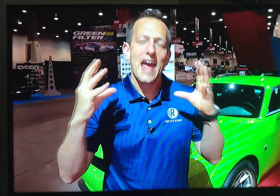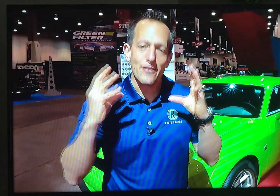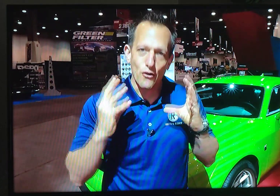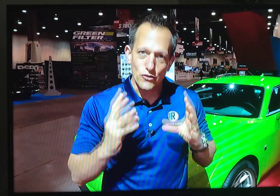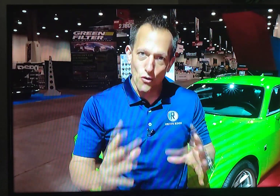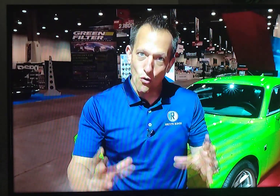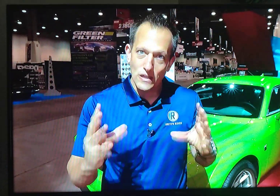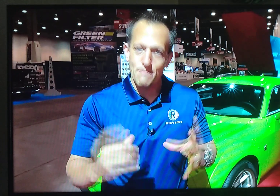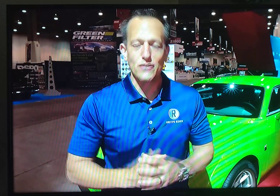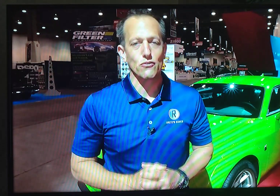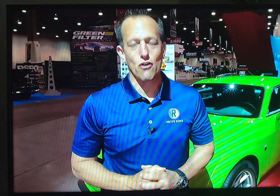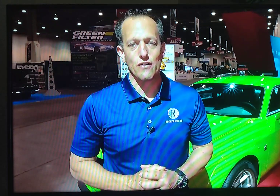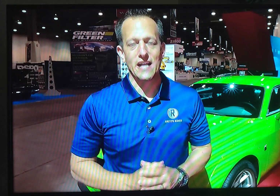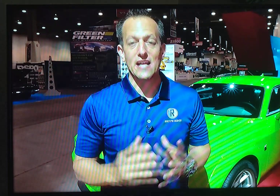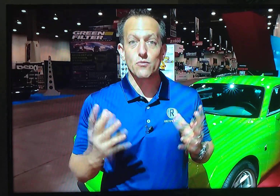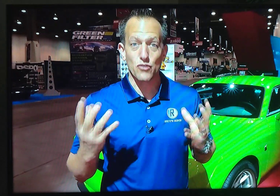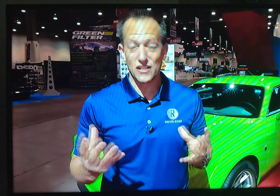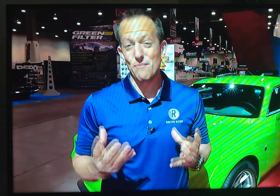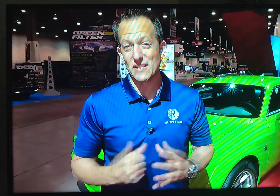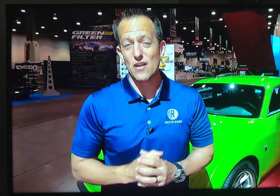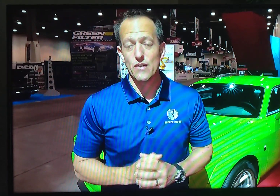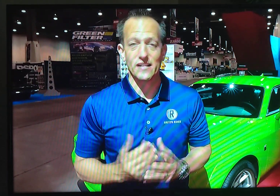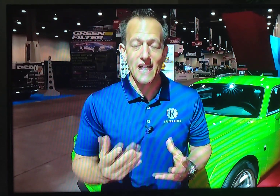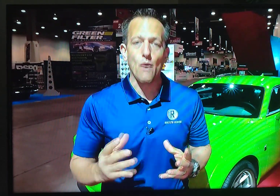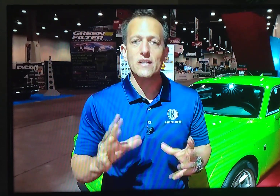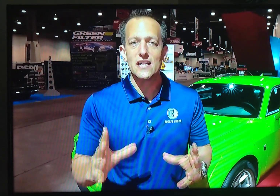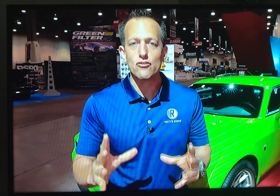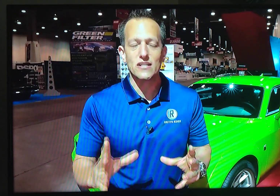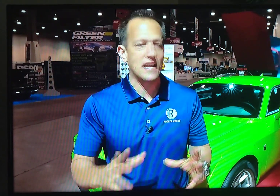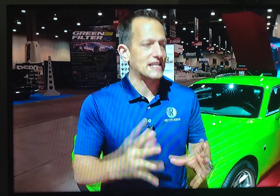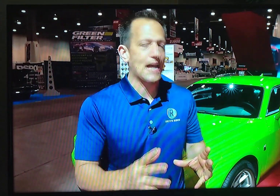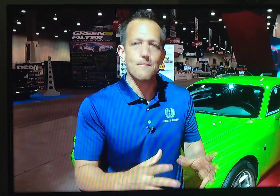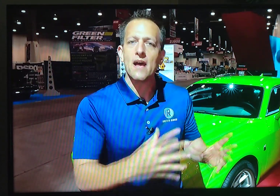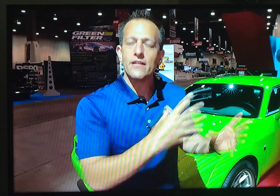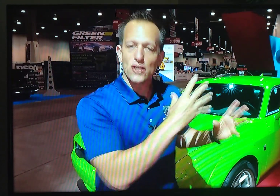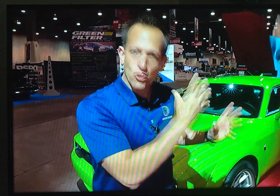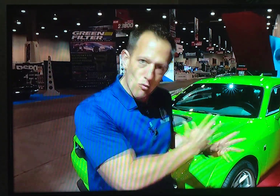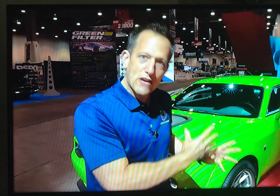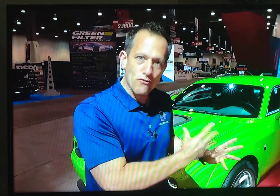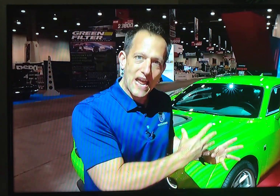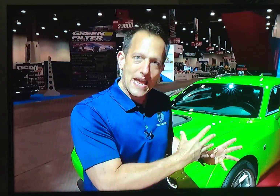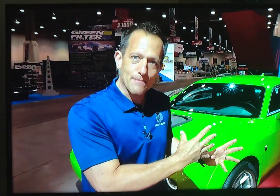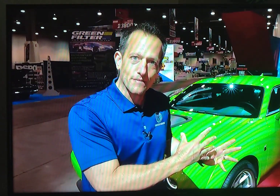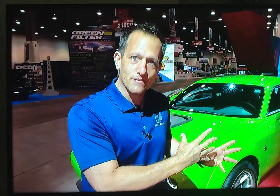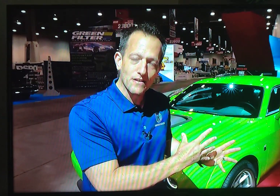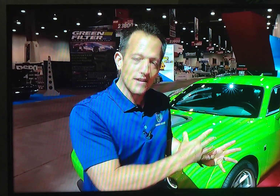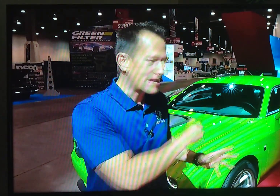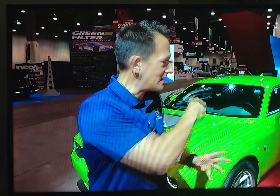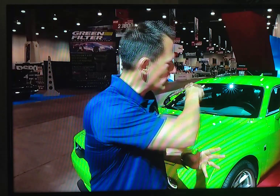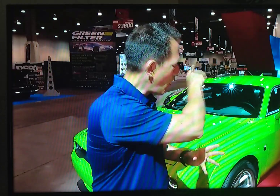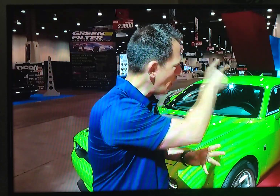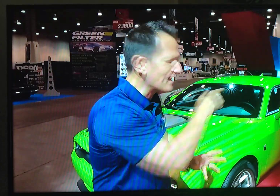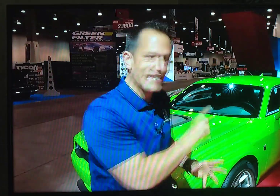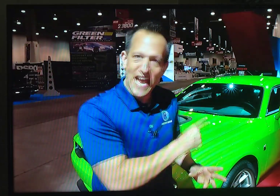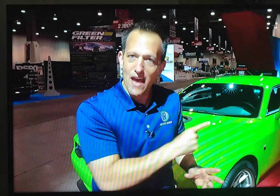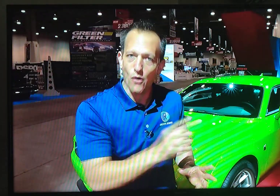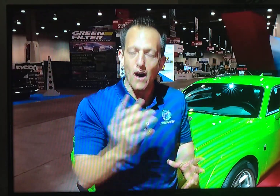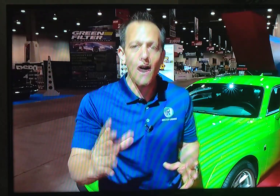I've really got to learn sign language. I wish there was somebody out there That really knew sign language that would watch my video and